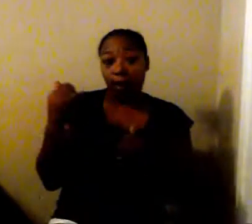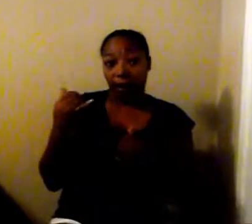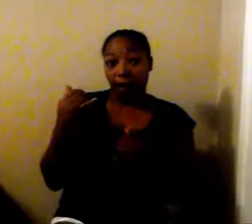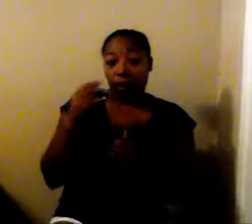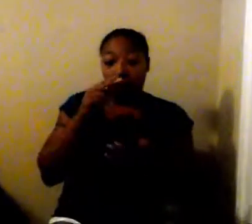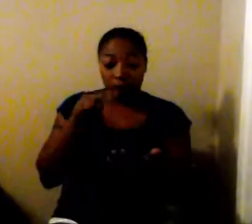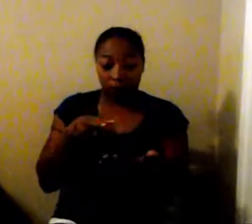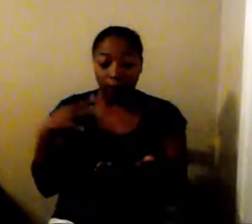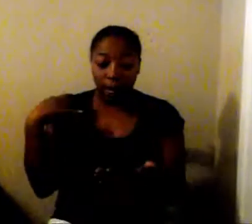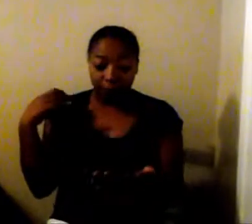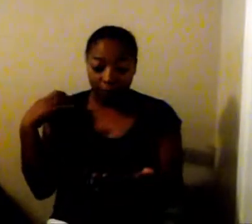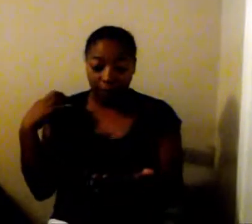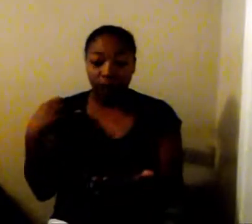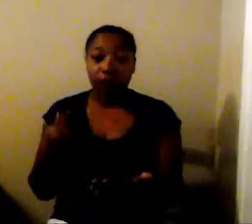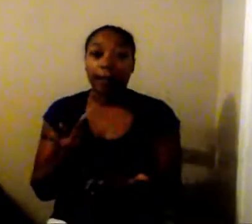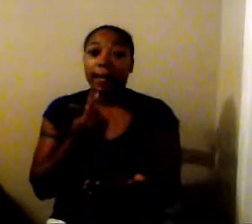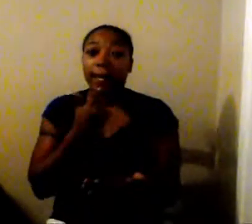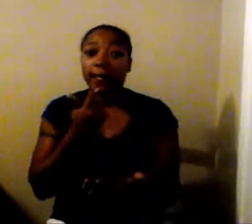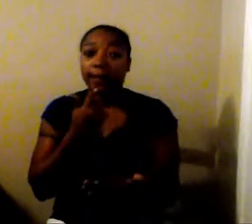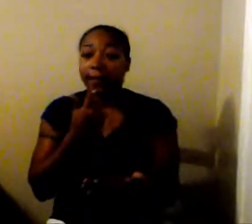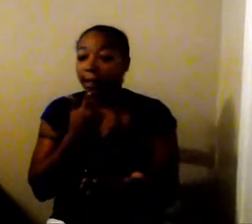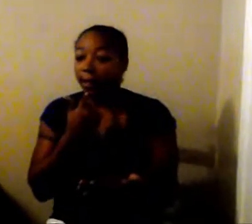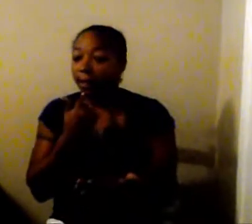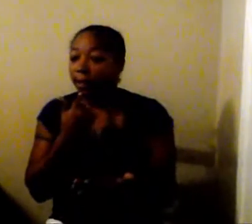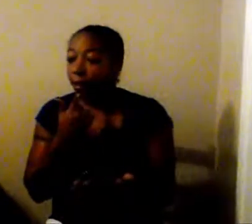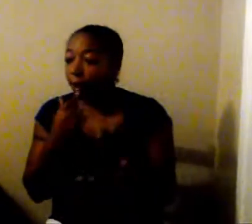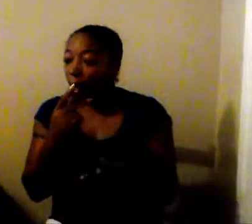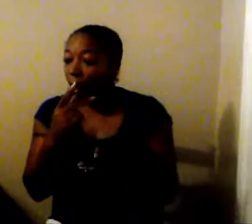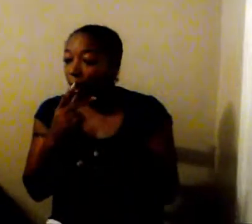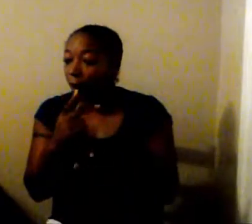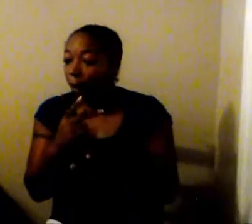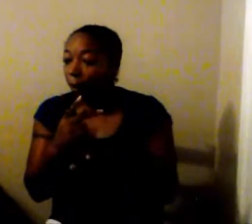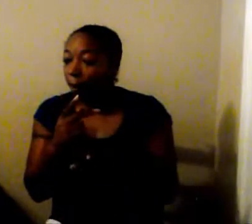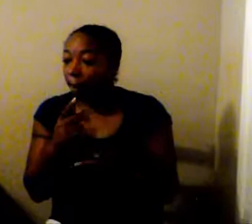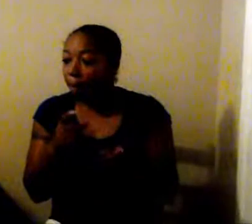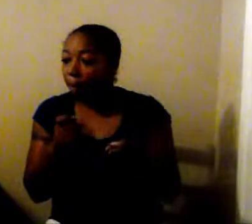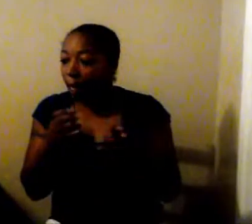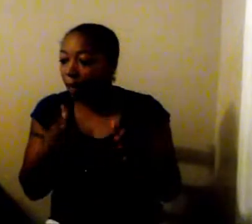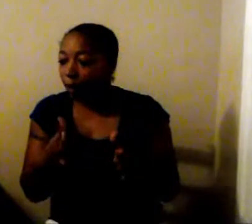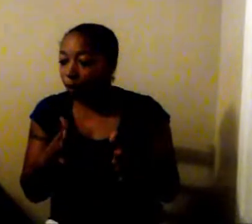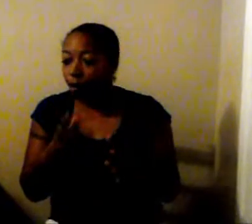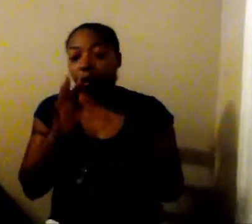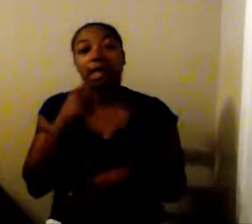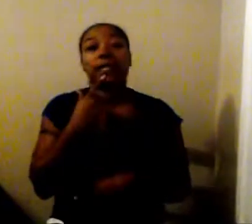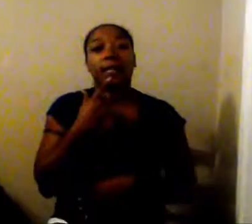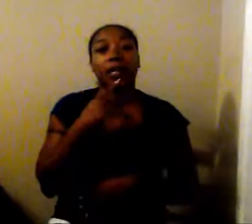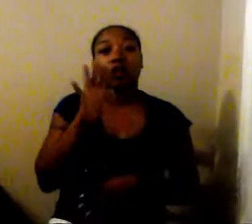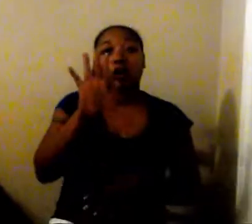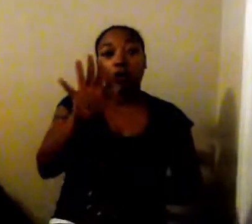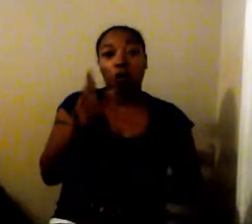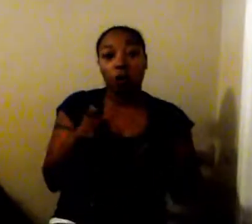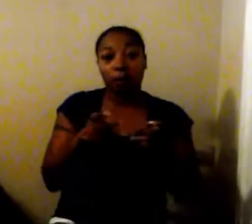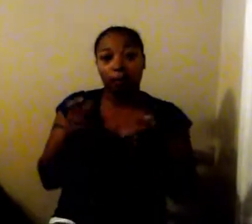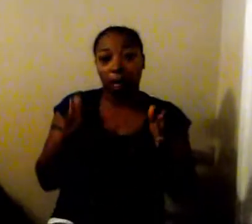Now, look at the application. It says manager. It says your